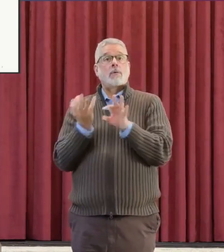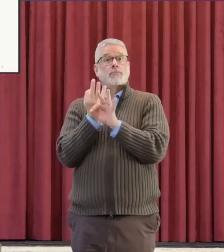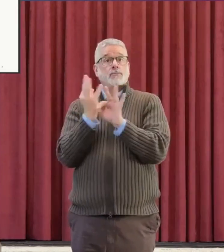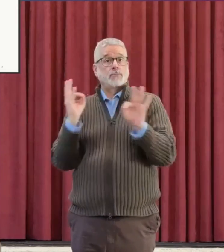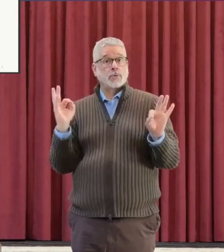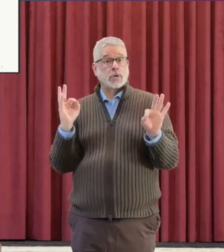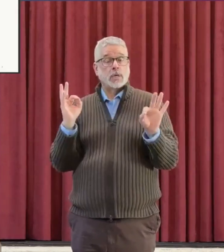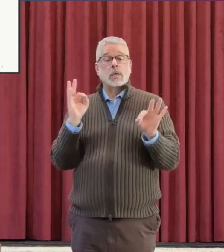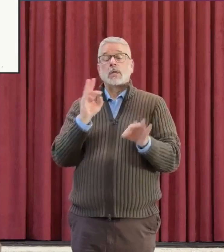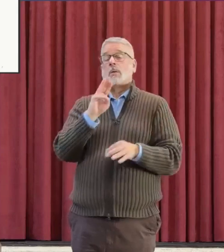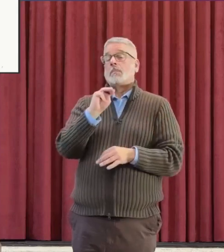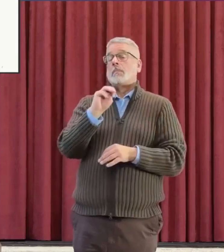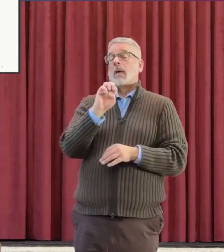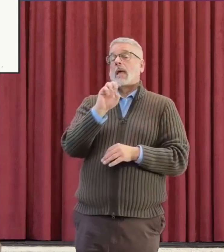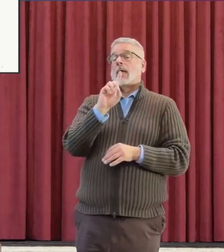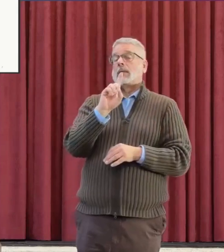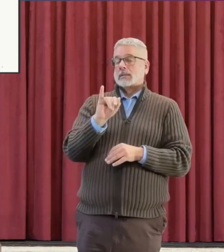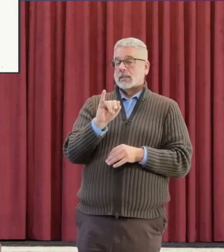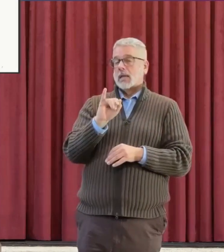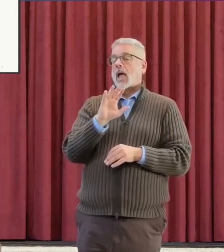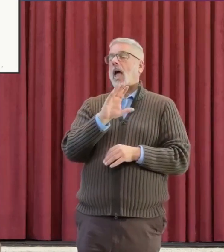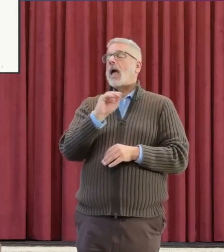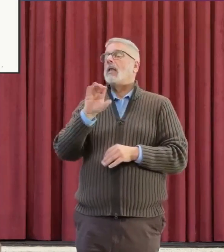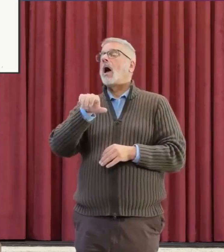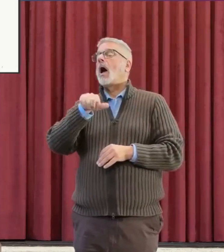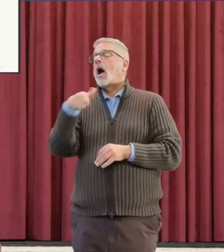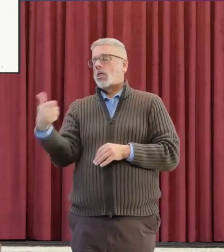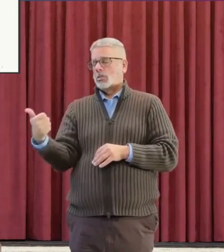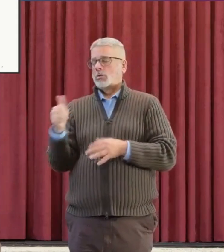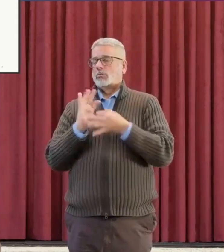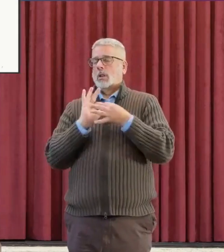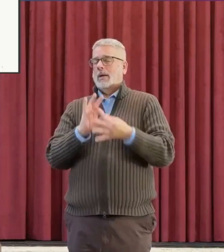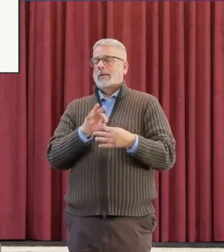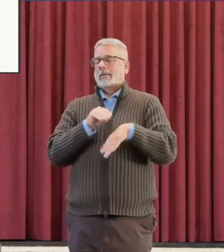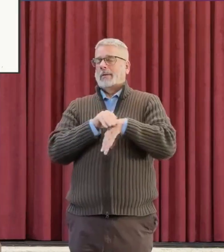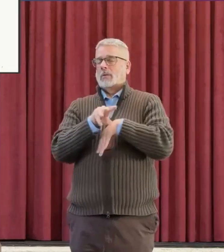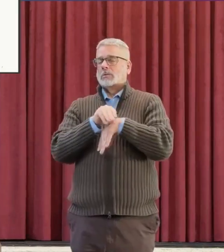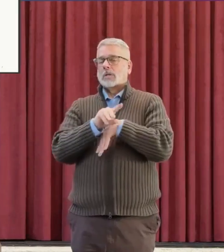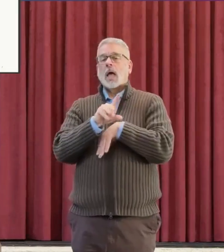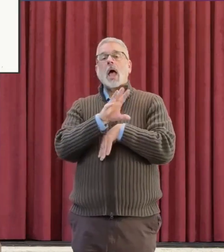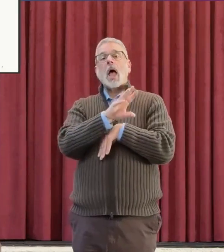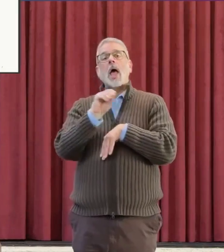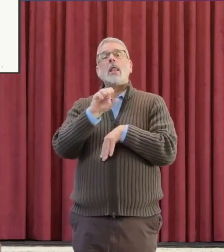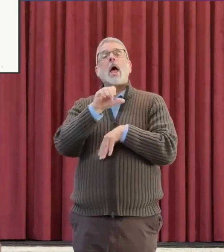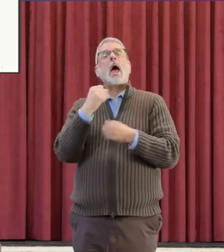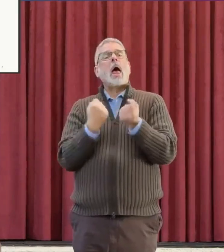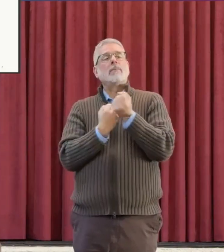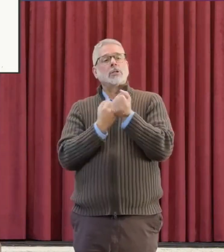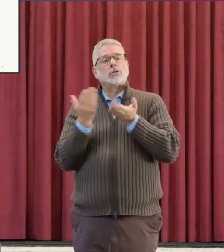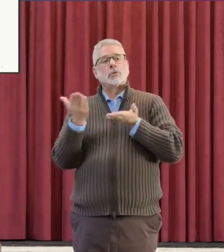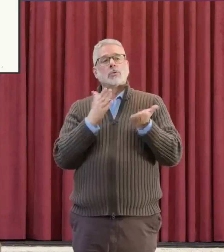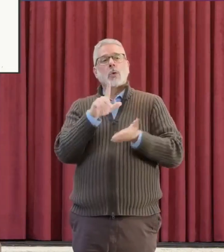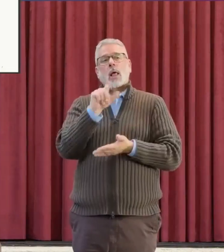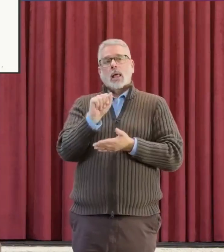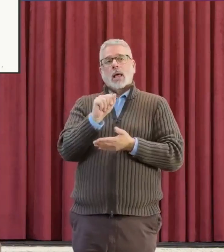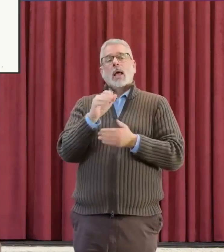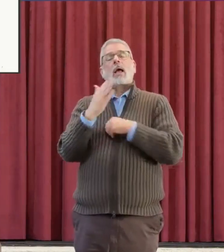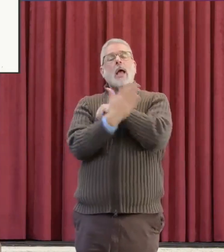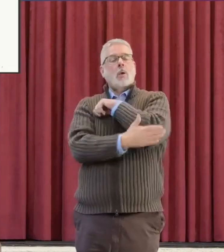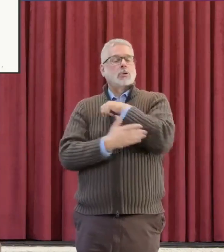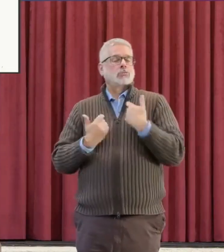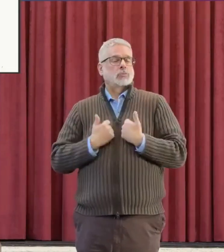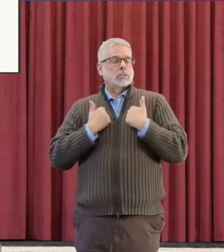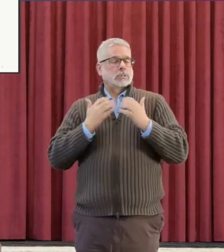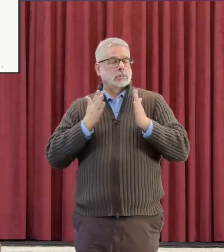free Medicare and other related health insurance counseling and advocacy services to Los Angeles County